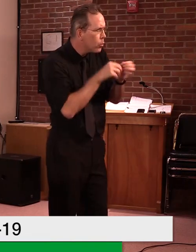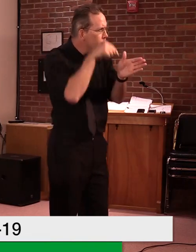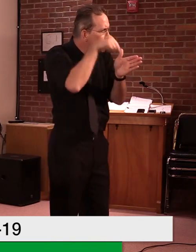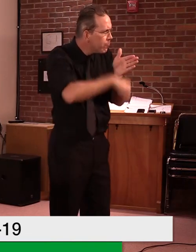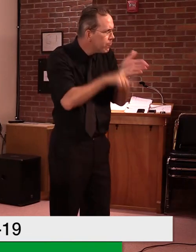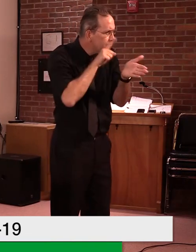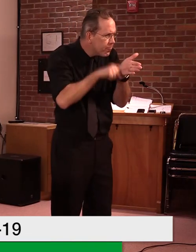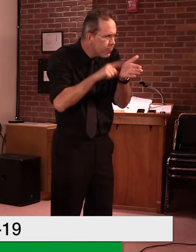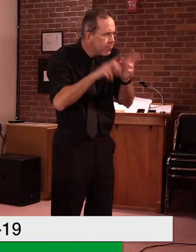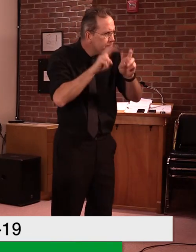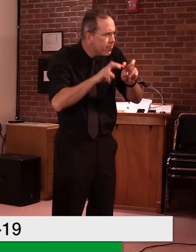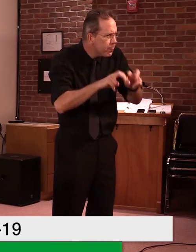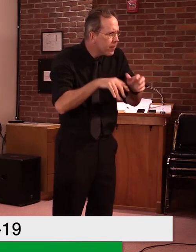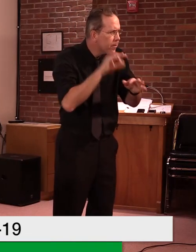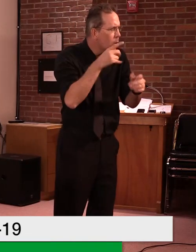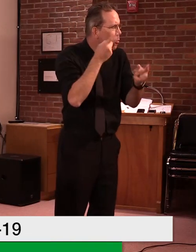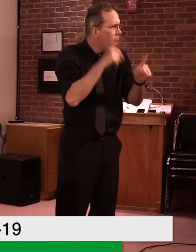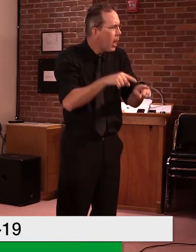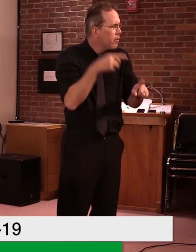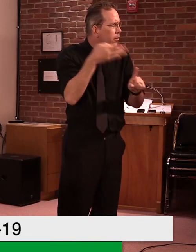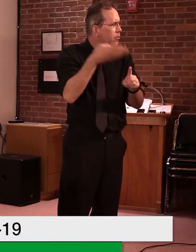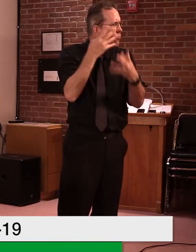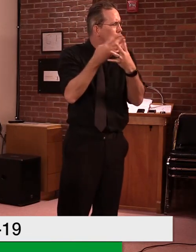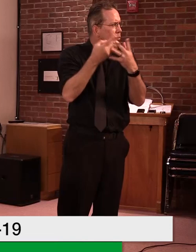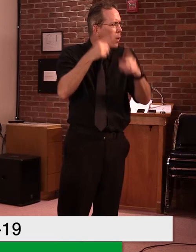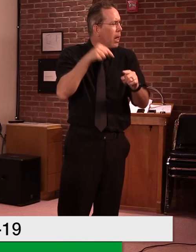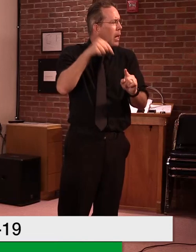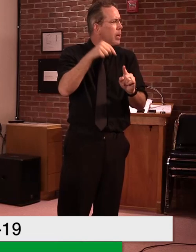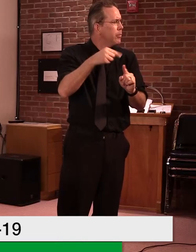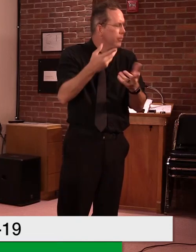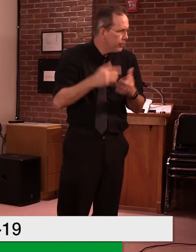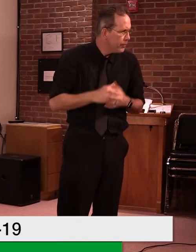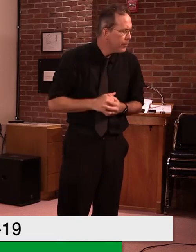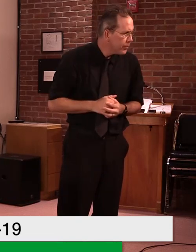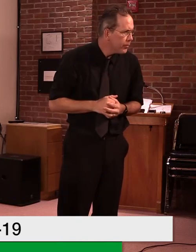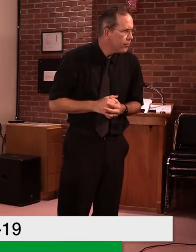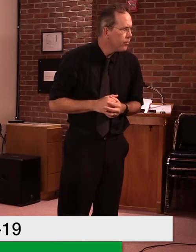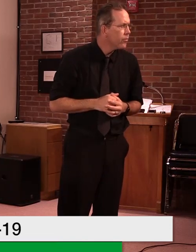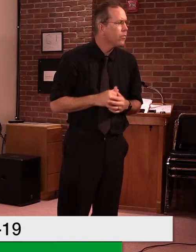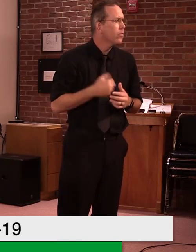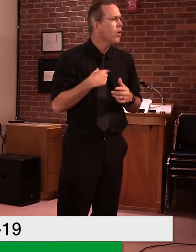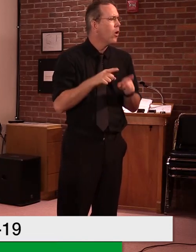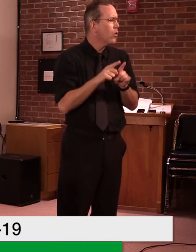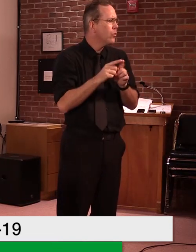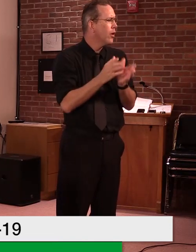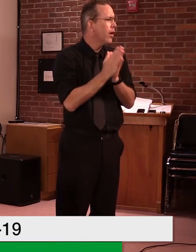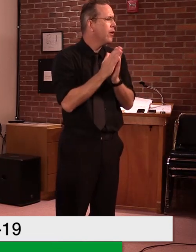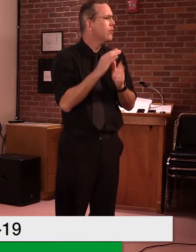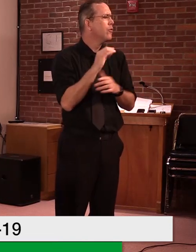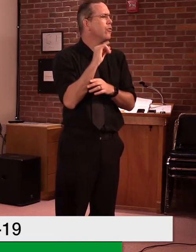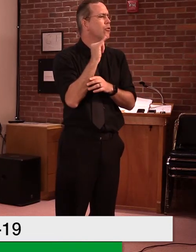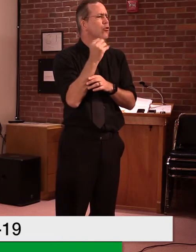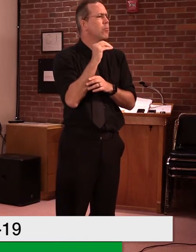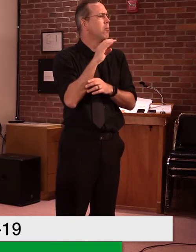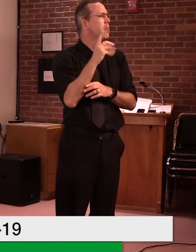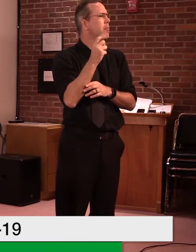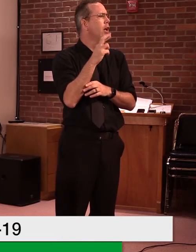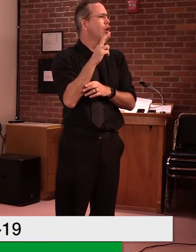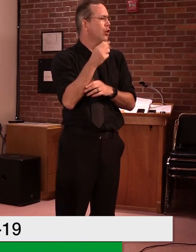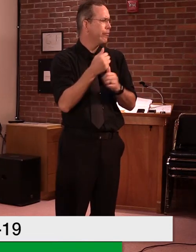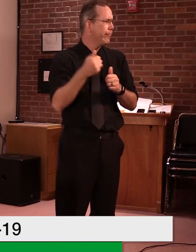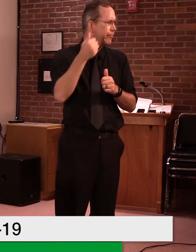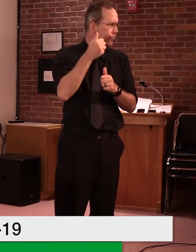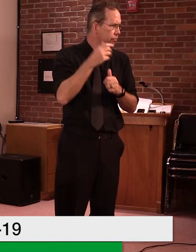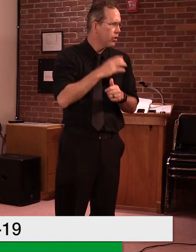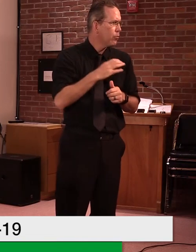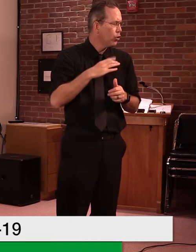in Newport. I have also asked Jim Baker to take a close look at ourselves in the mirror